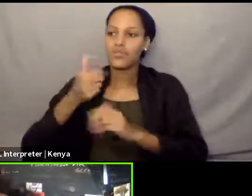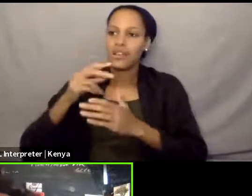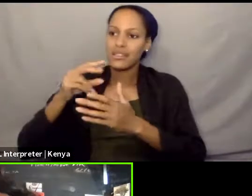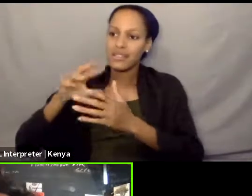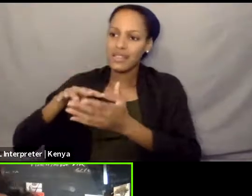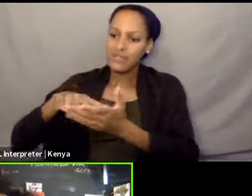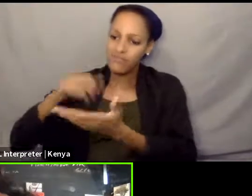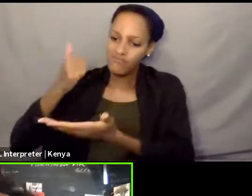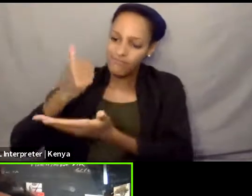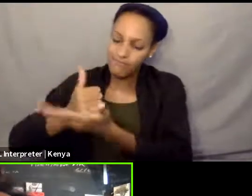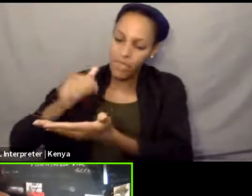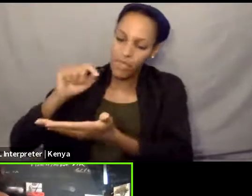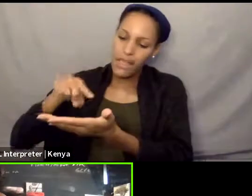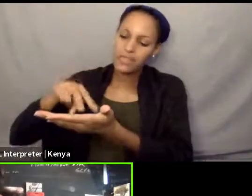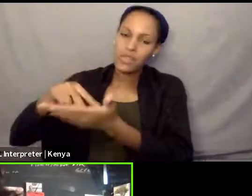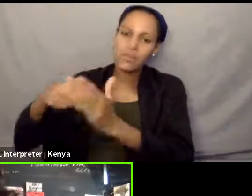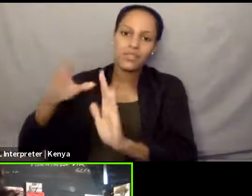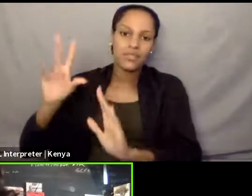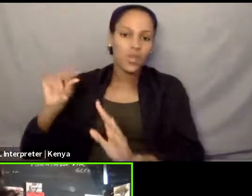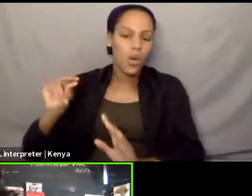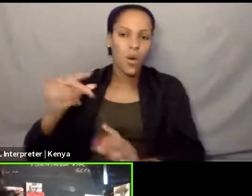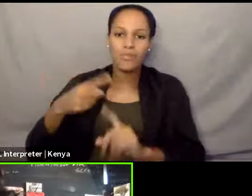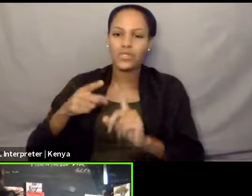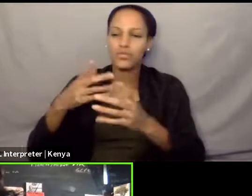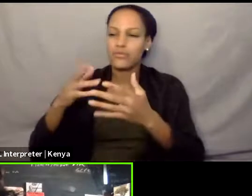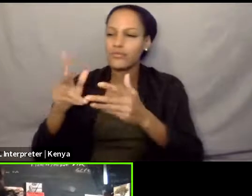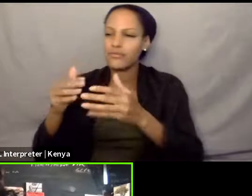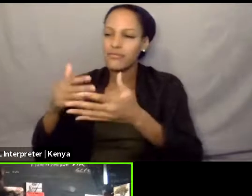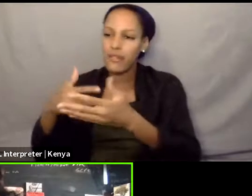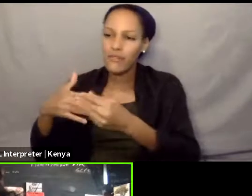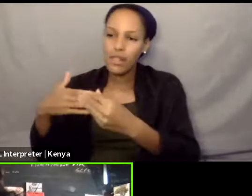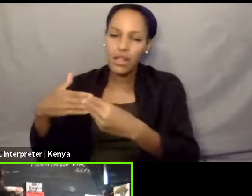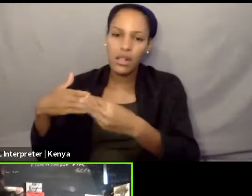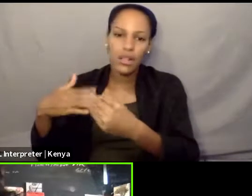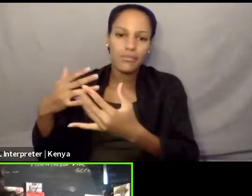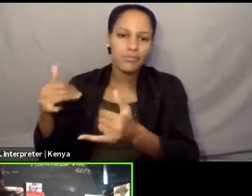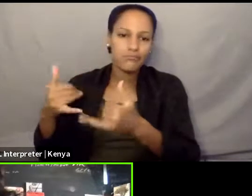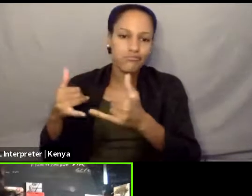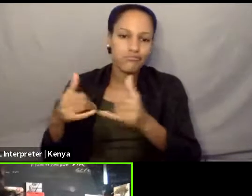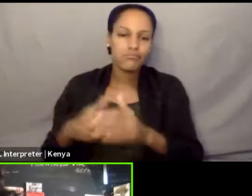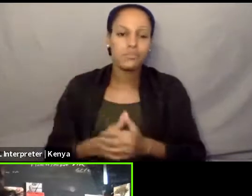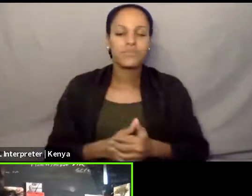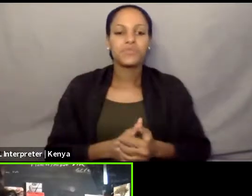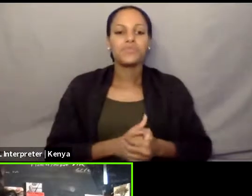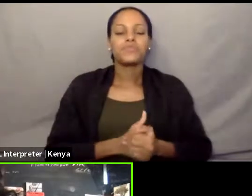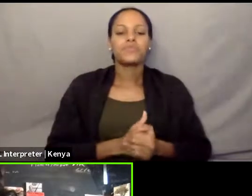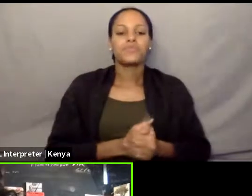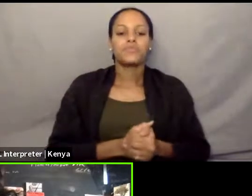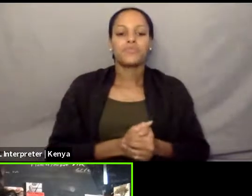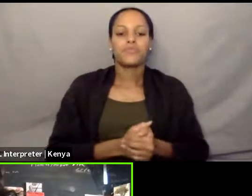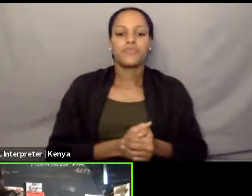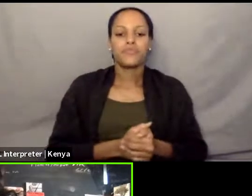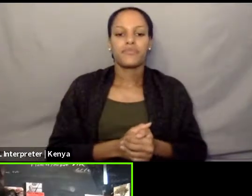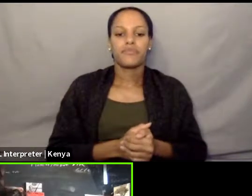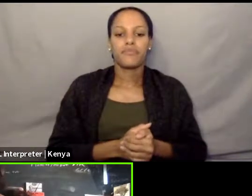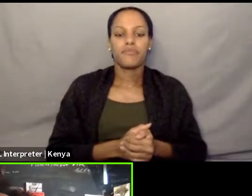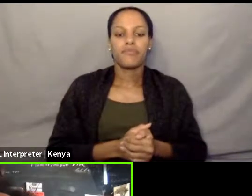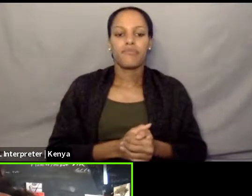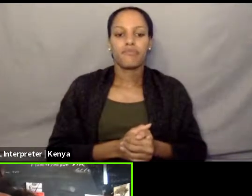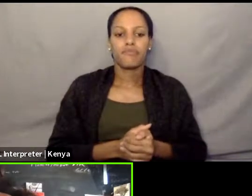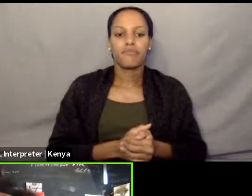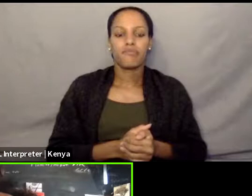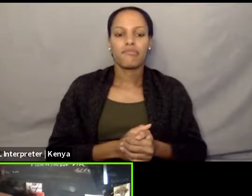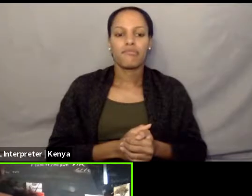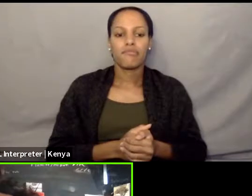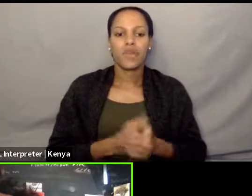I'm trying to point at stuff. And one of the things that I return to